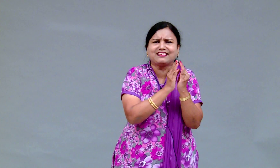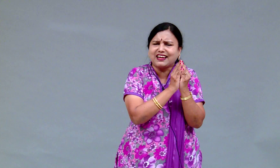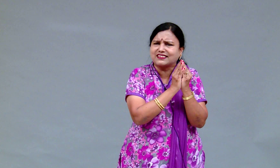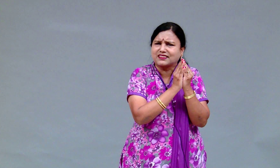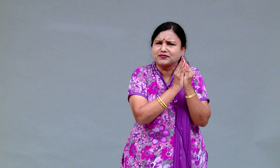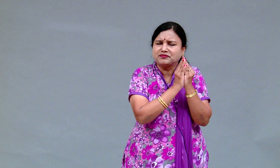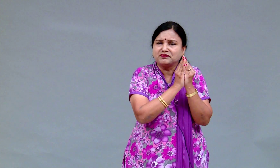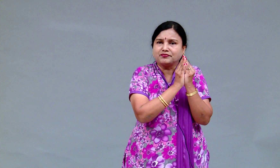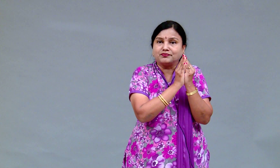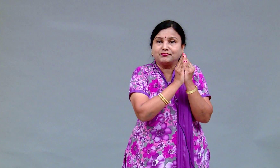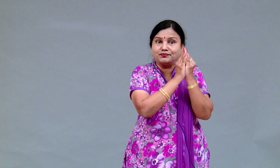that?"